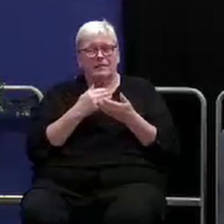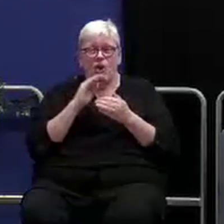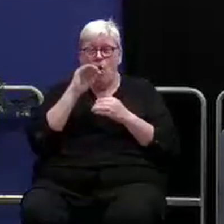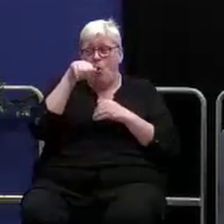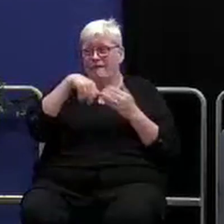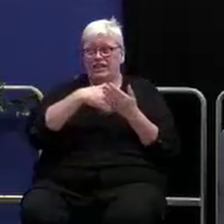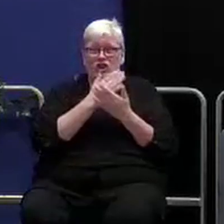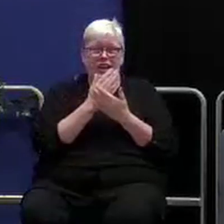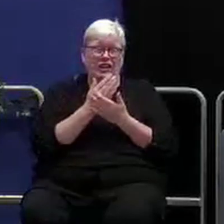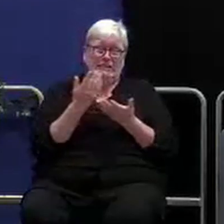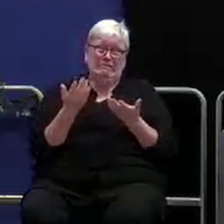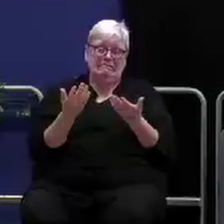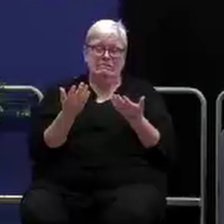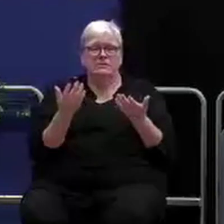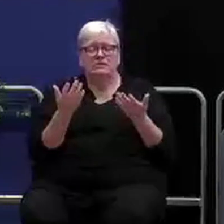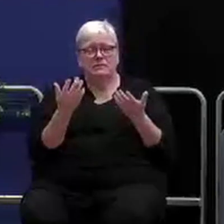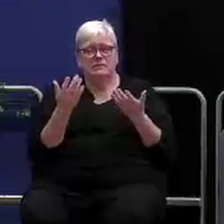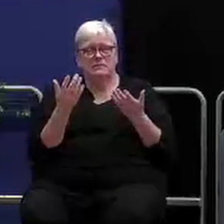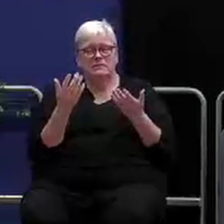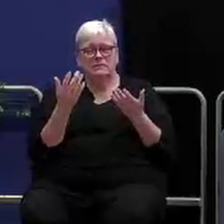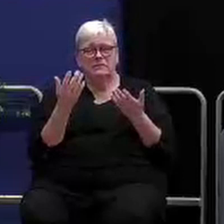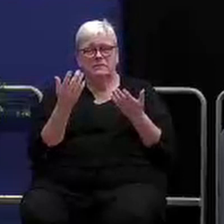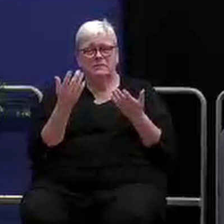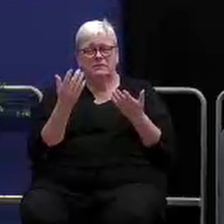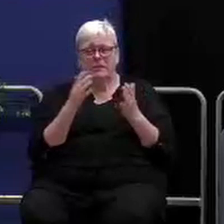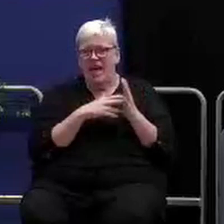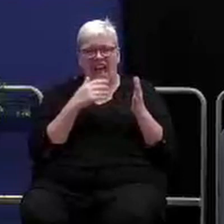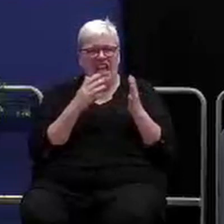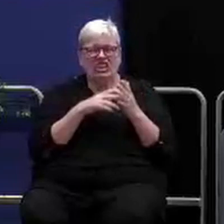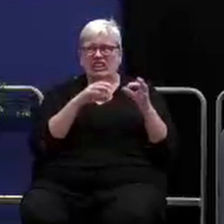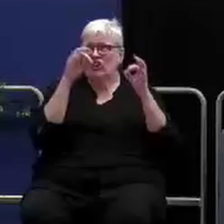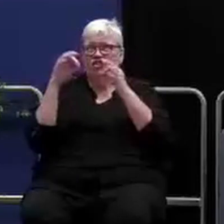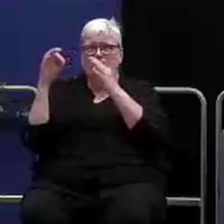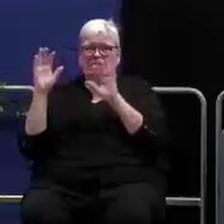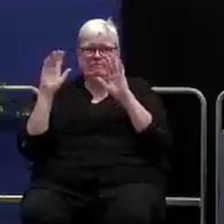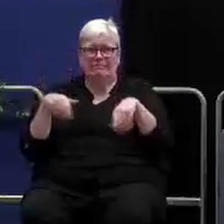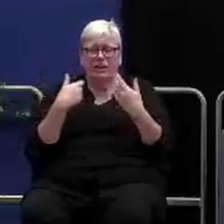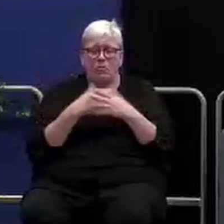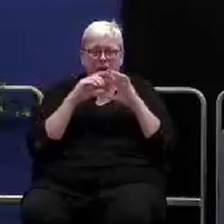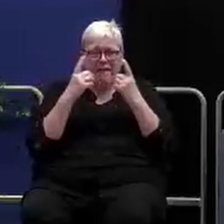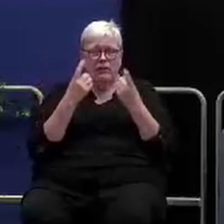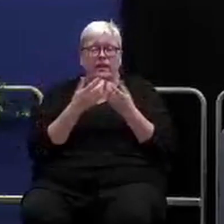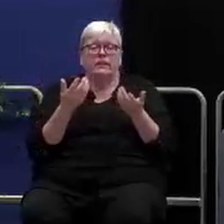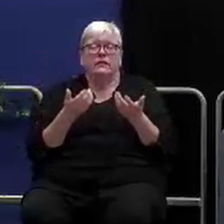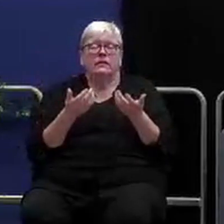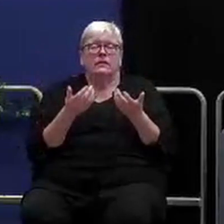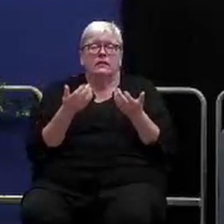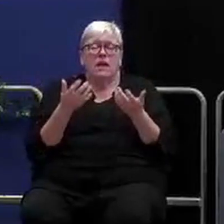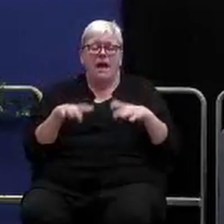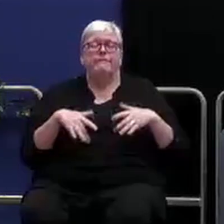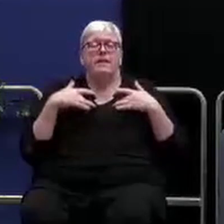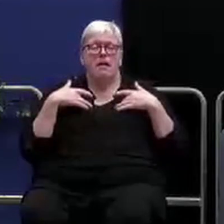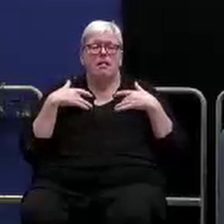and it's hanging my dirty laundry out in public or something. But I